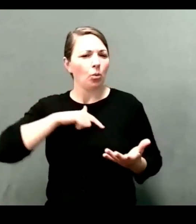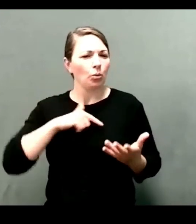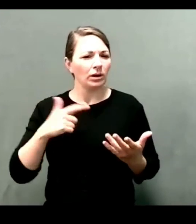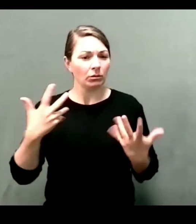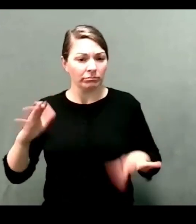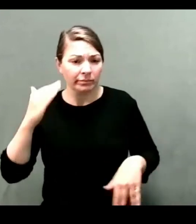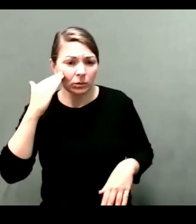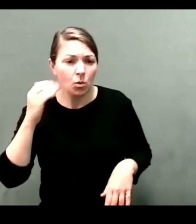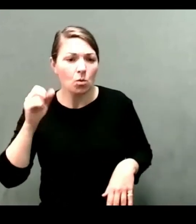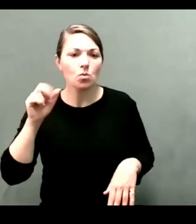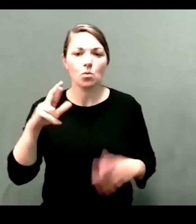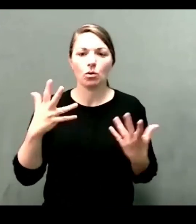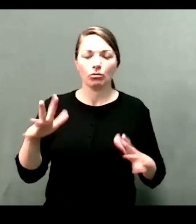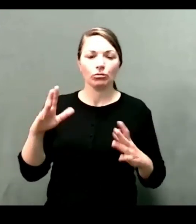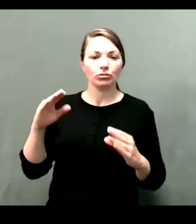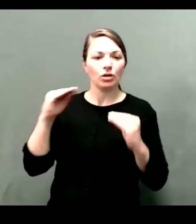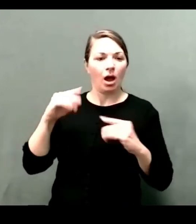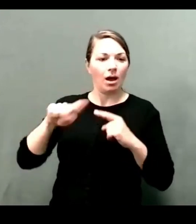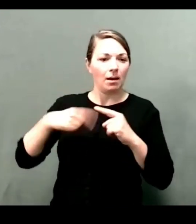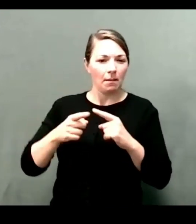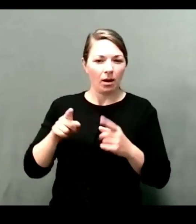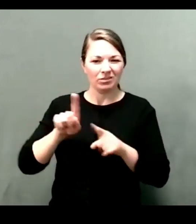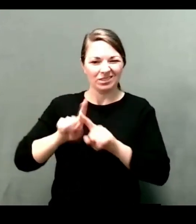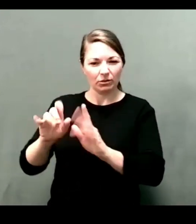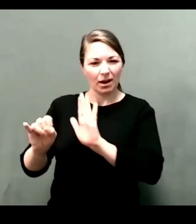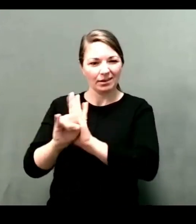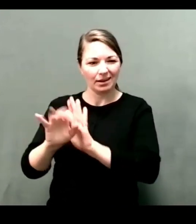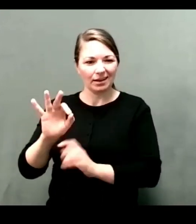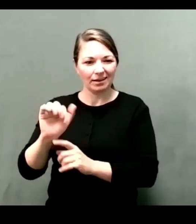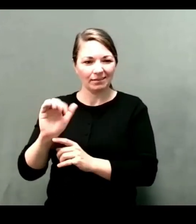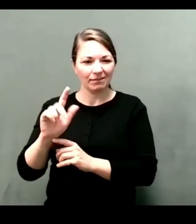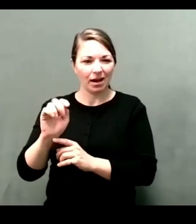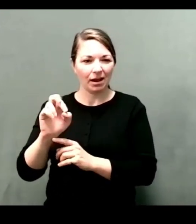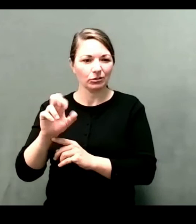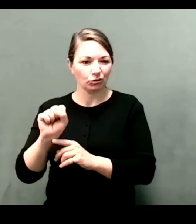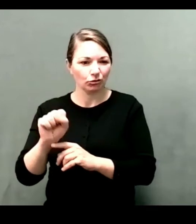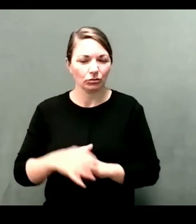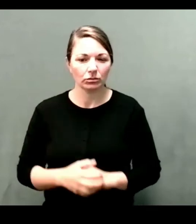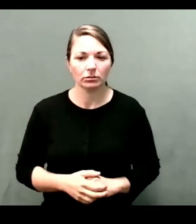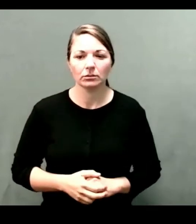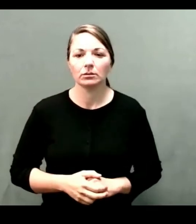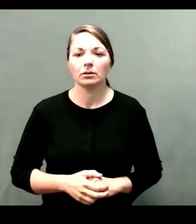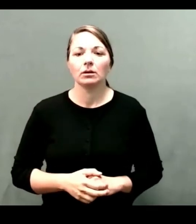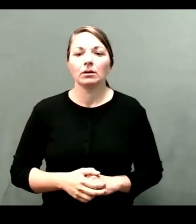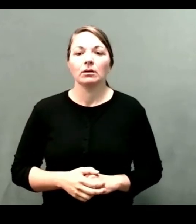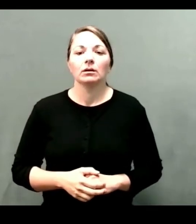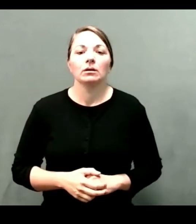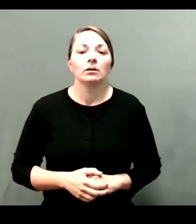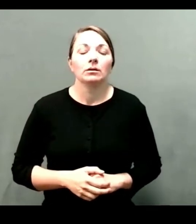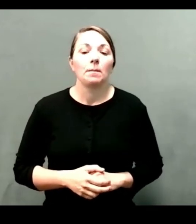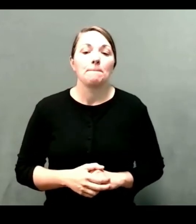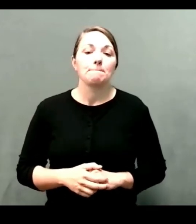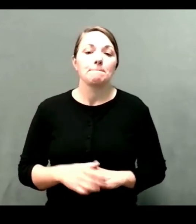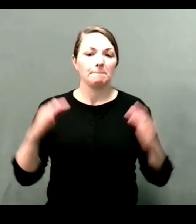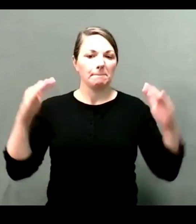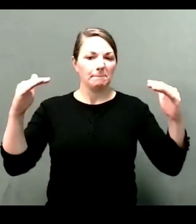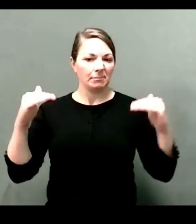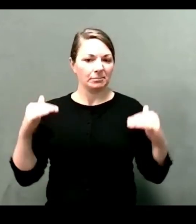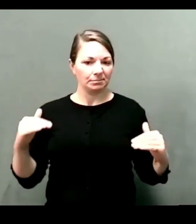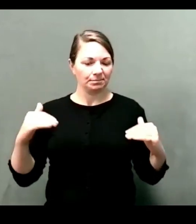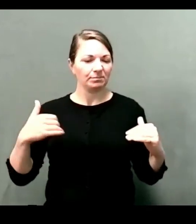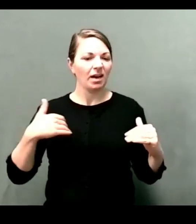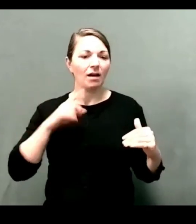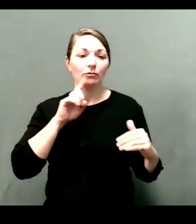taught about certain identity factors. And this first section here is just a quick little overview of what we're talking about when we're talking about